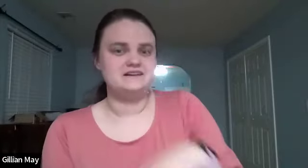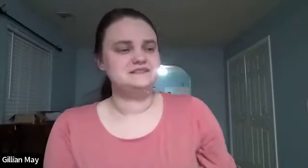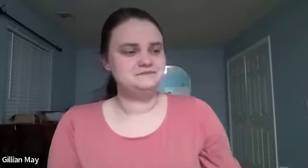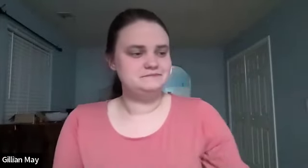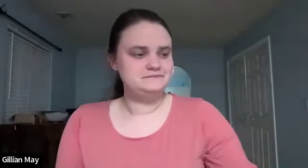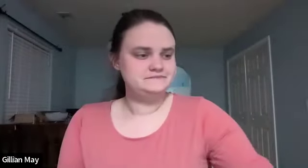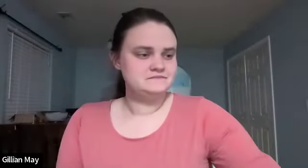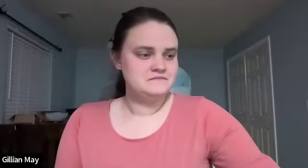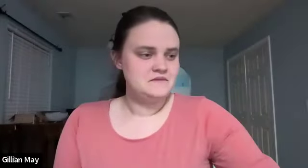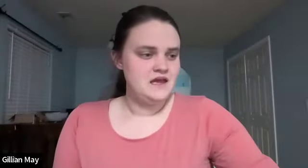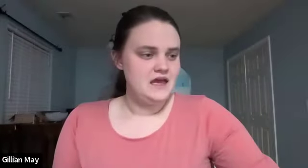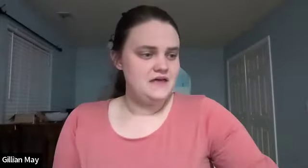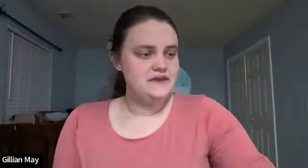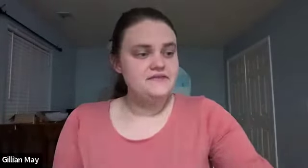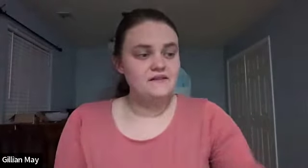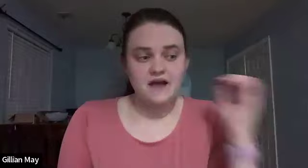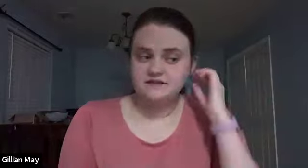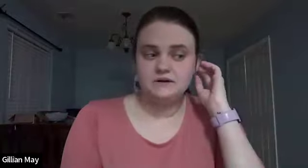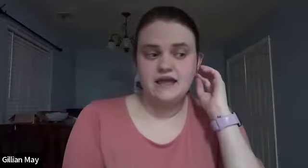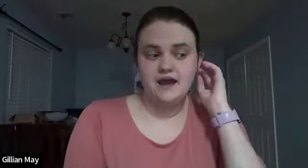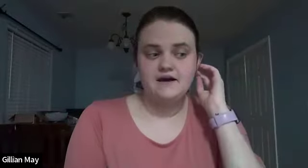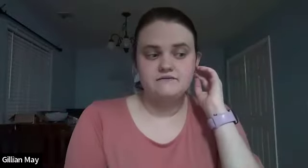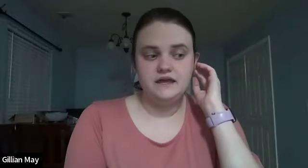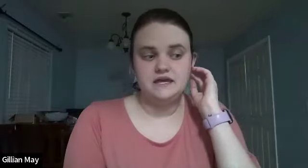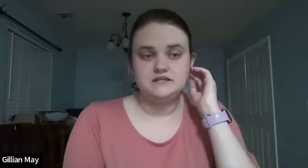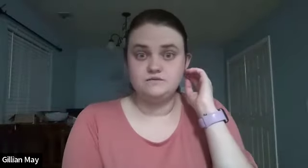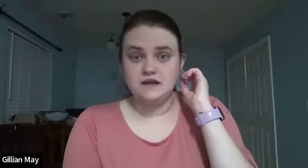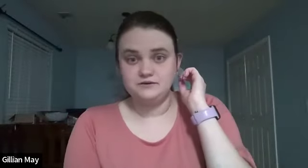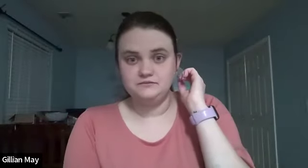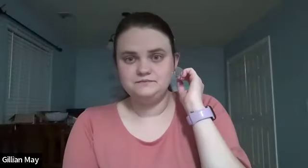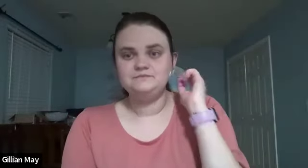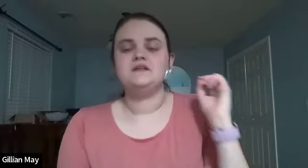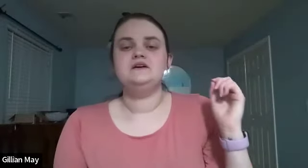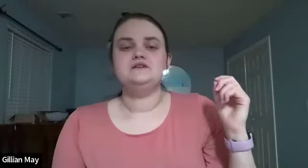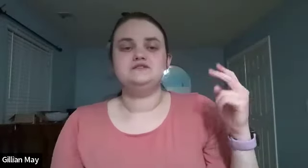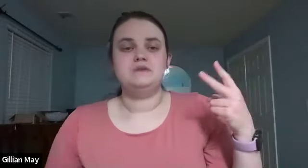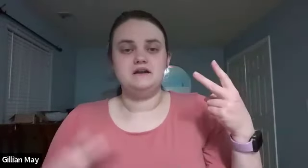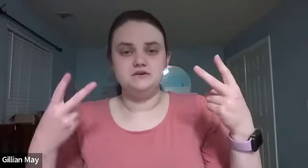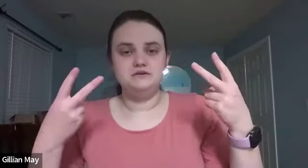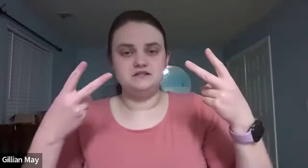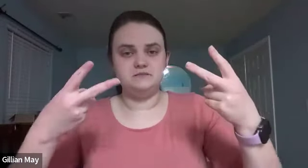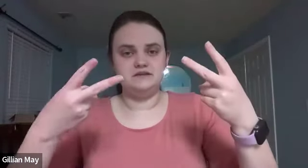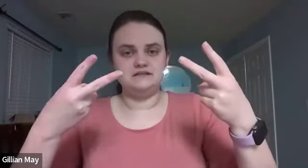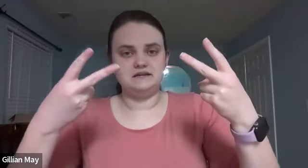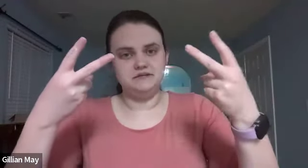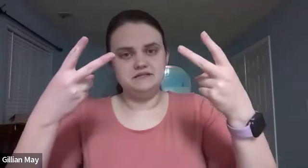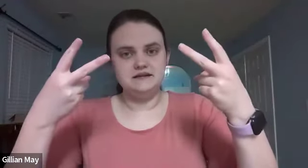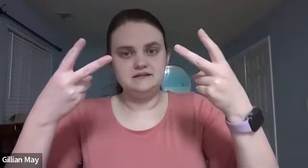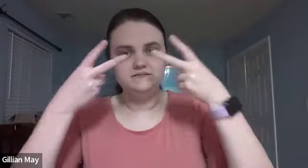Fox. And then the last one I have is raccoon. So raccoon is going to be these like peace signs.